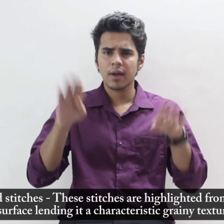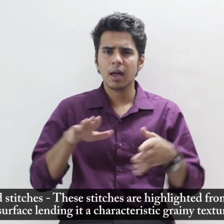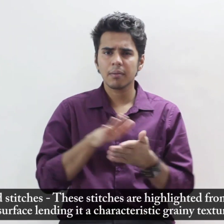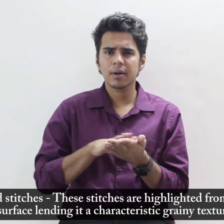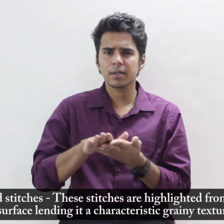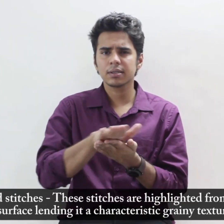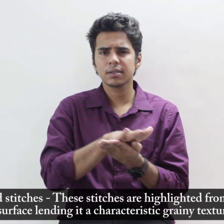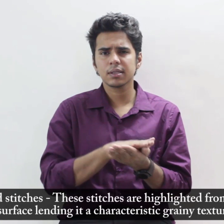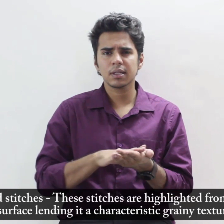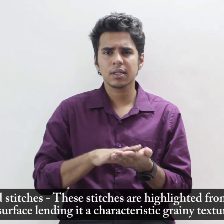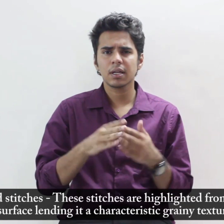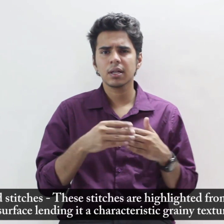texture.